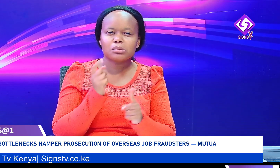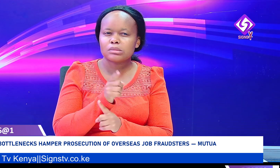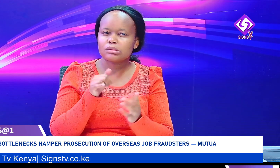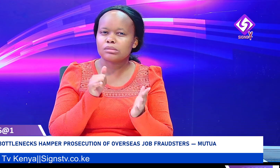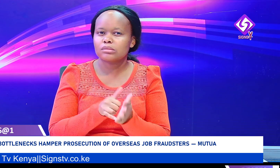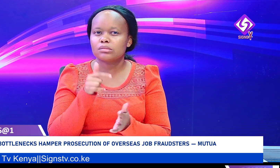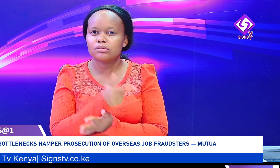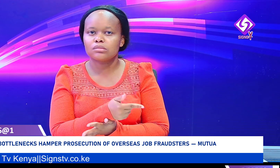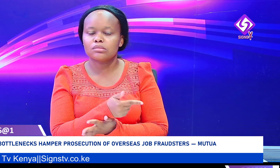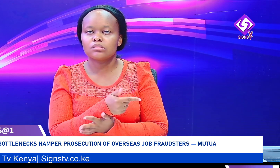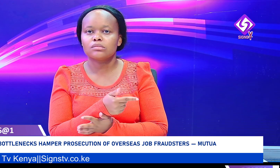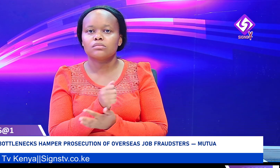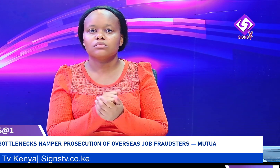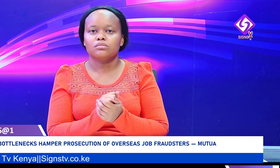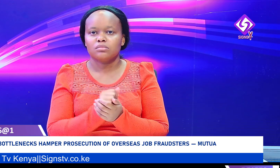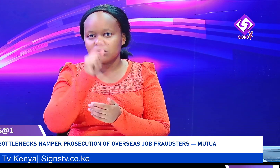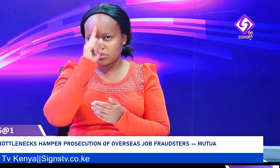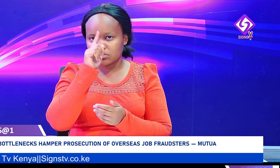inciting members of the public to engage in violence,